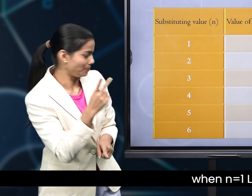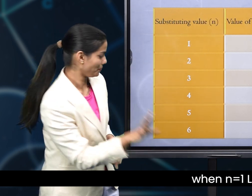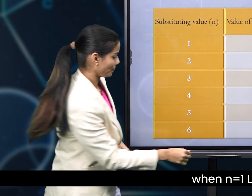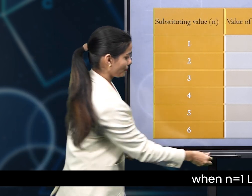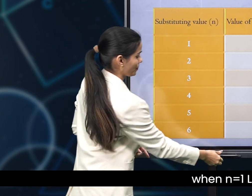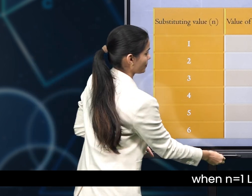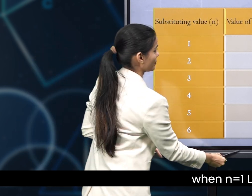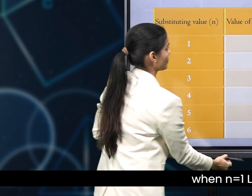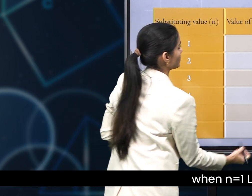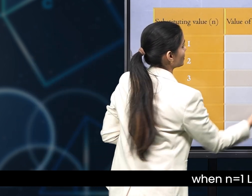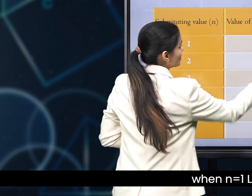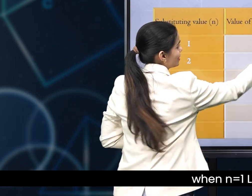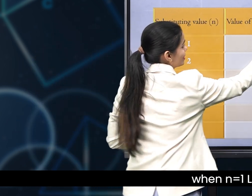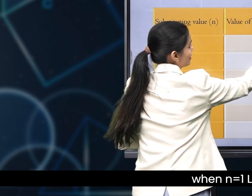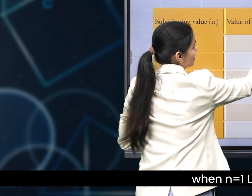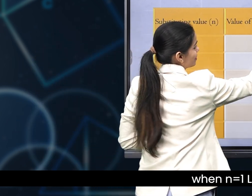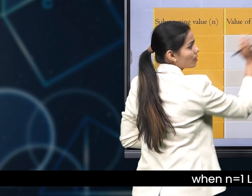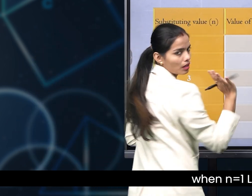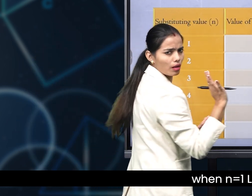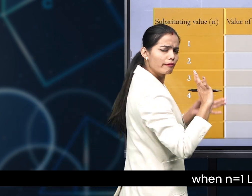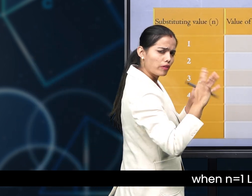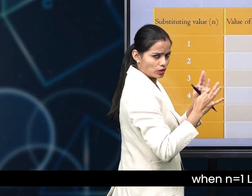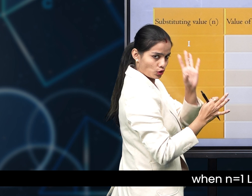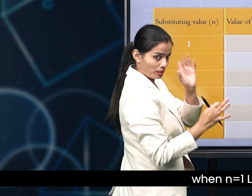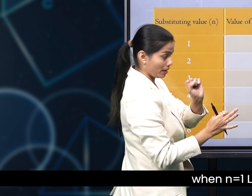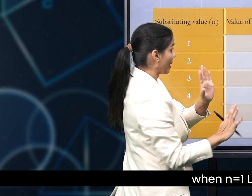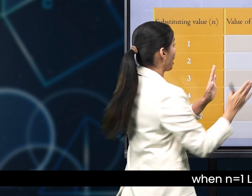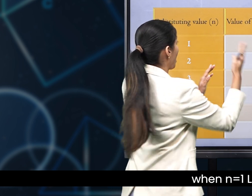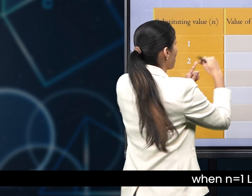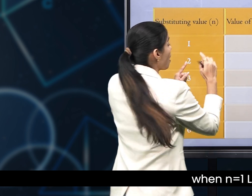When n is equal to 1, LHS is 2